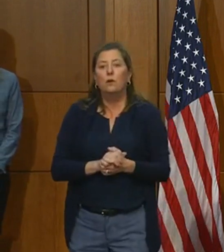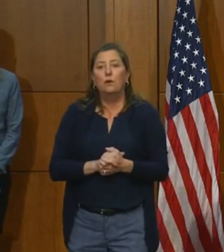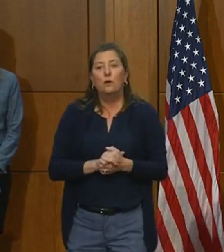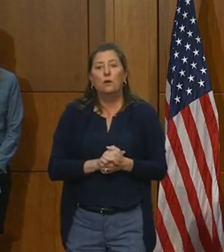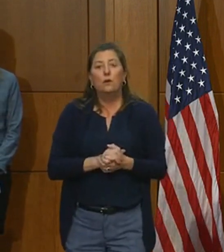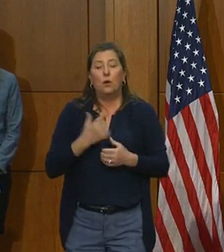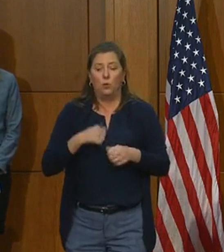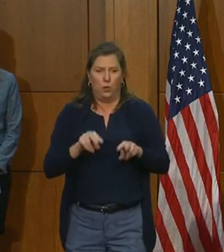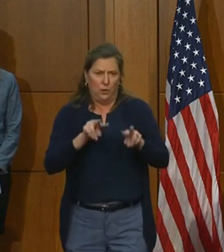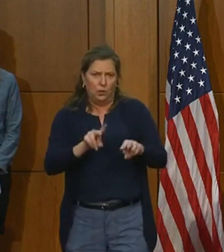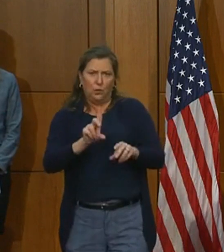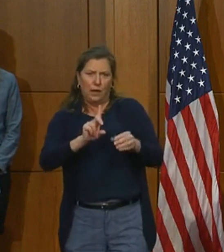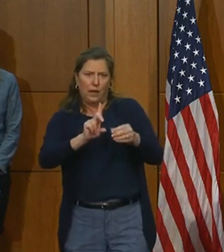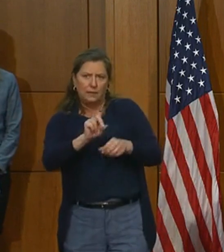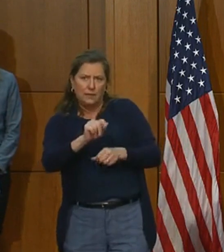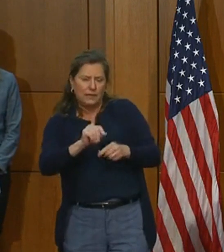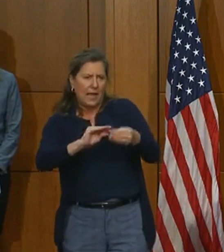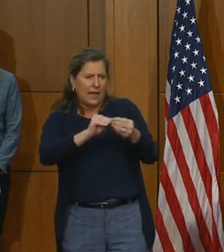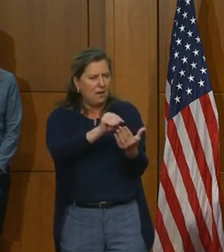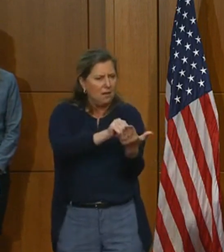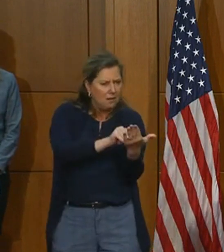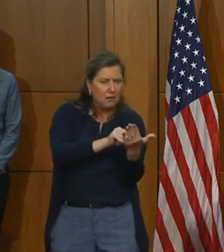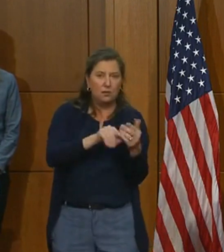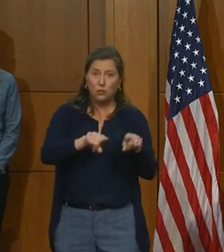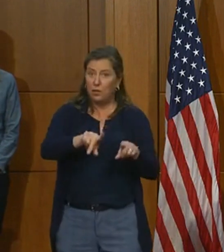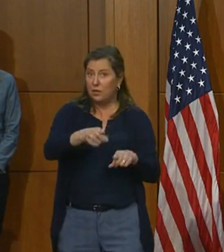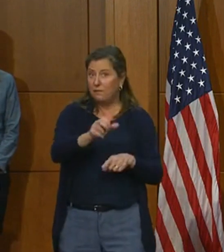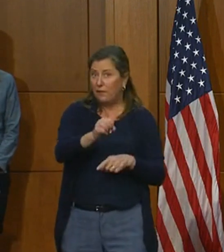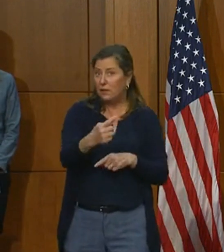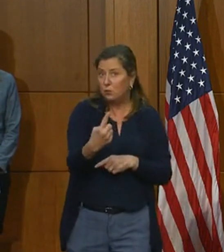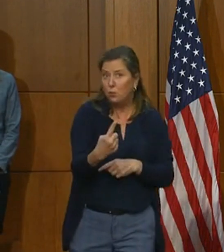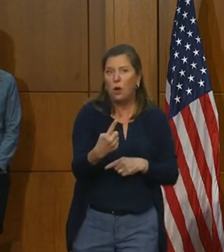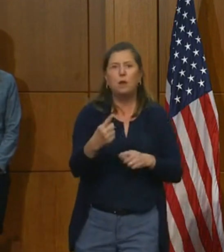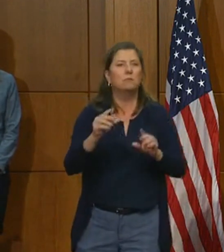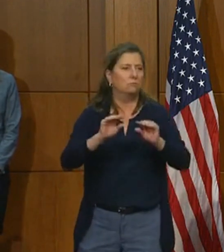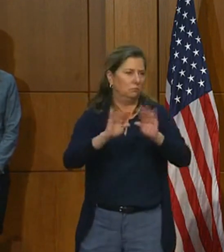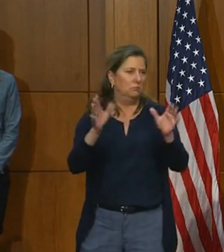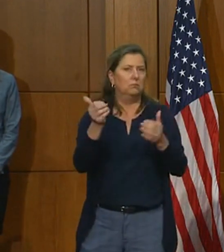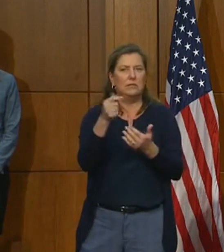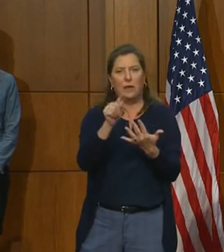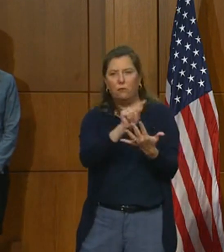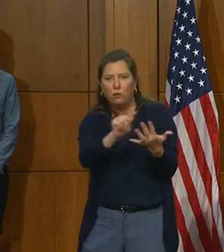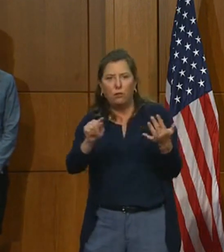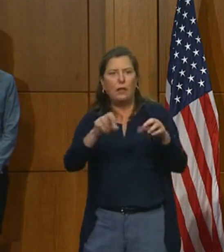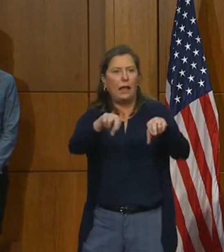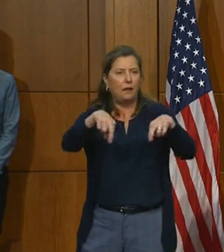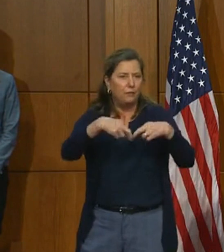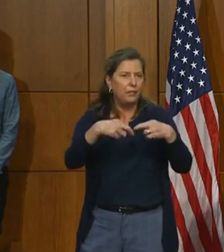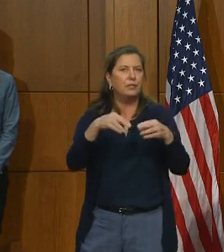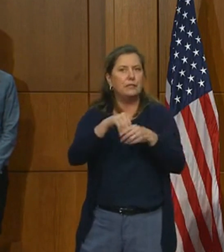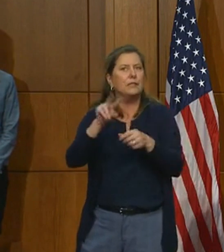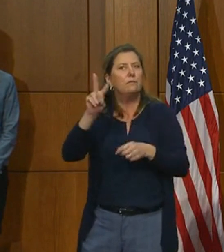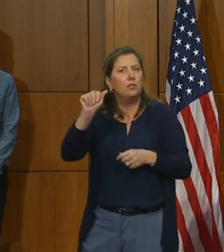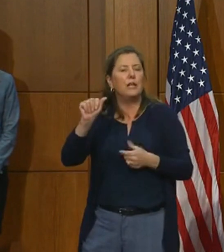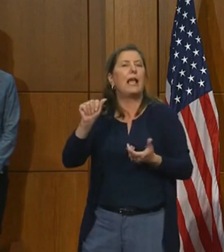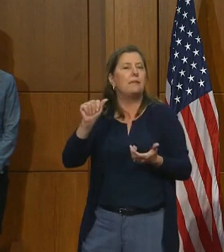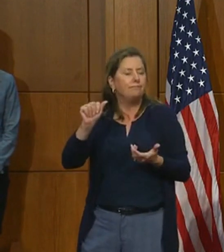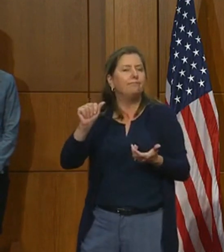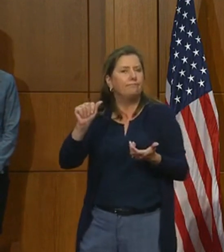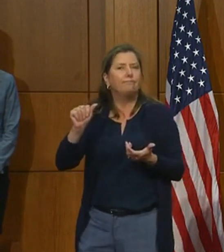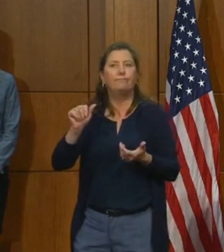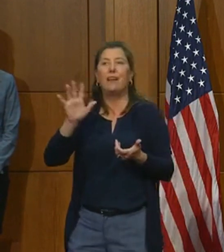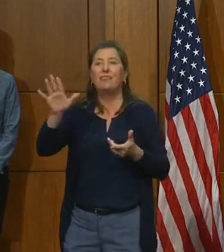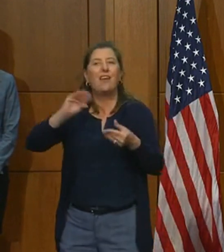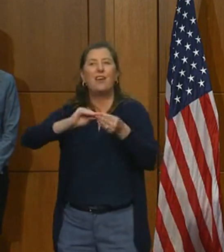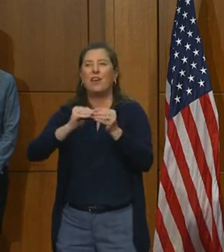the data, as we have entered phase one, there are obviously several areas, several regions in Virginia that